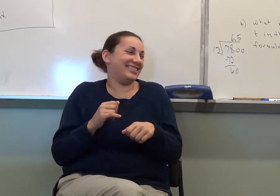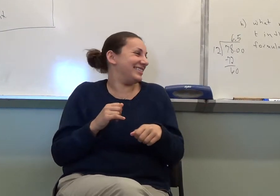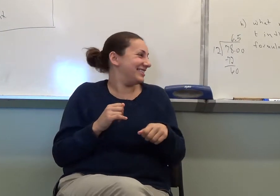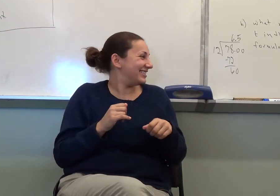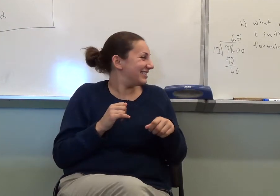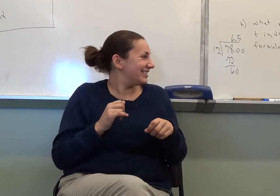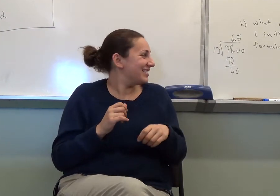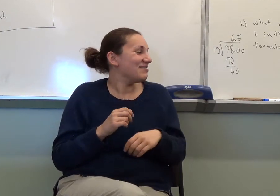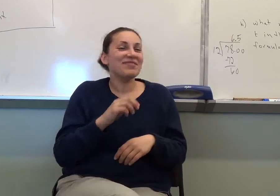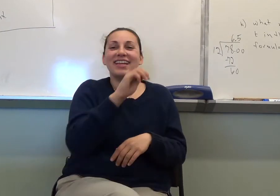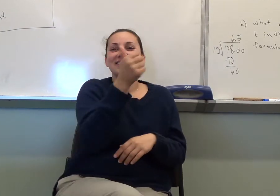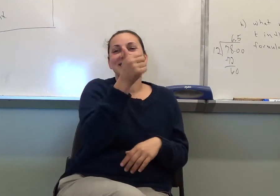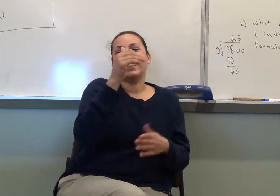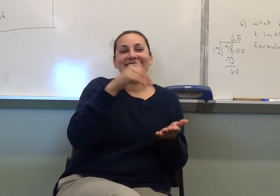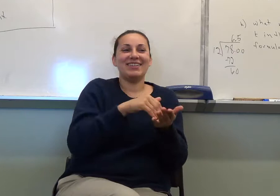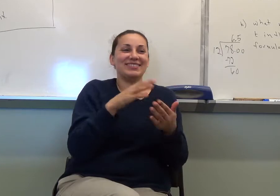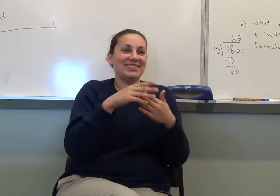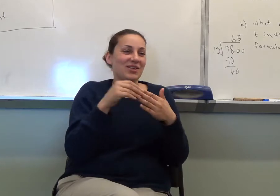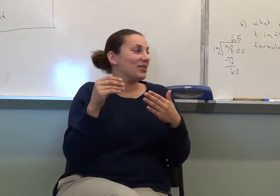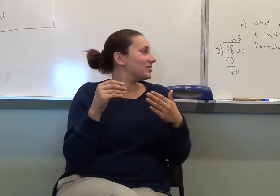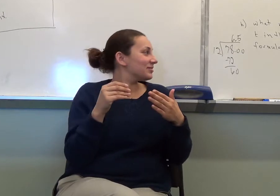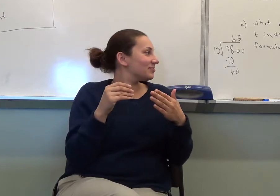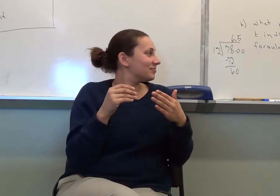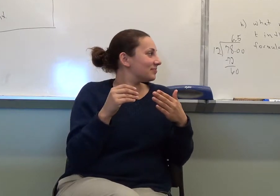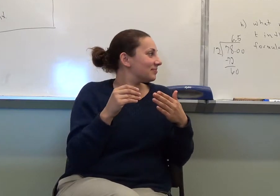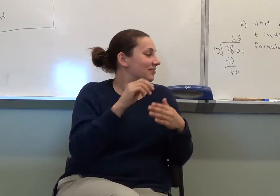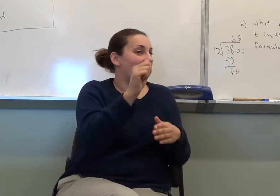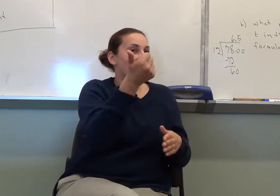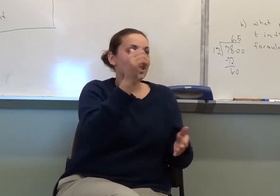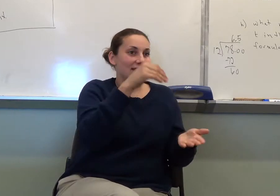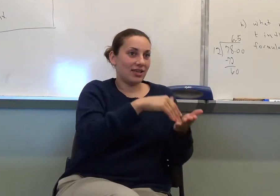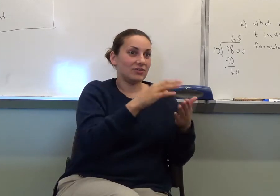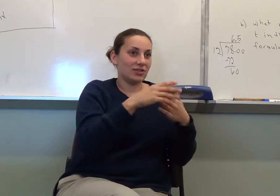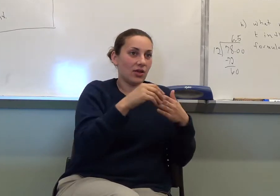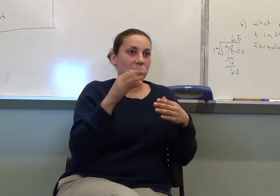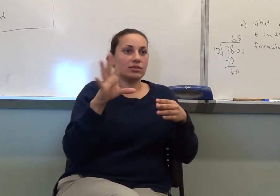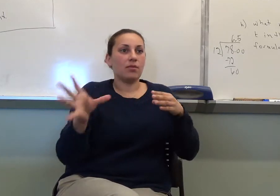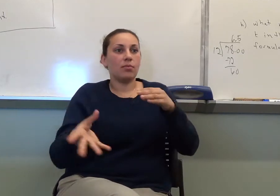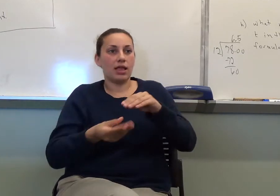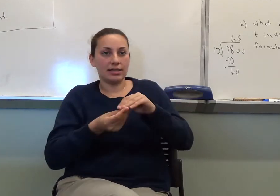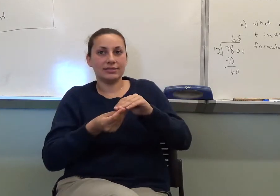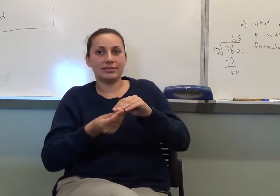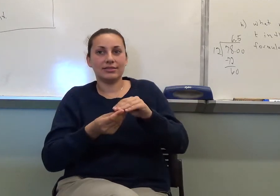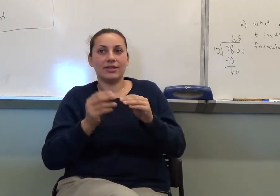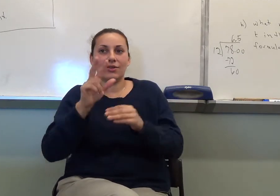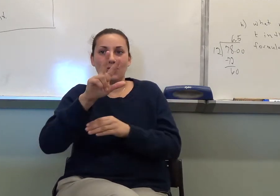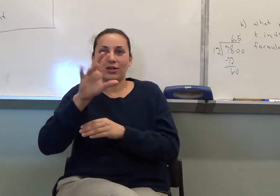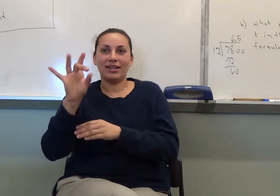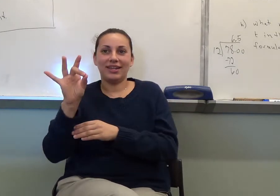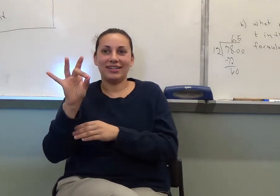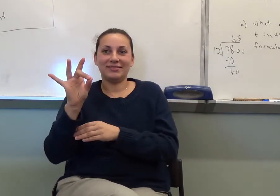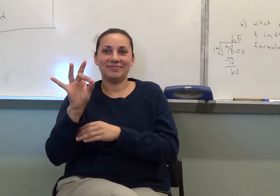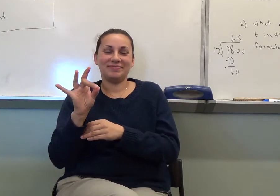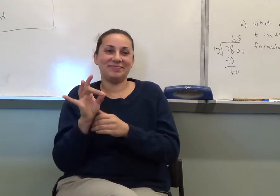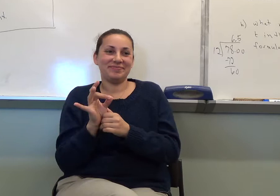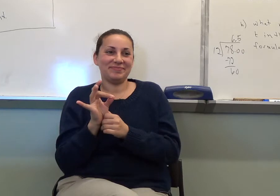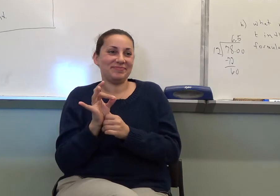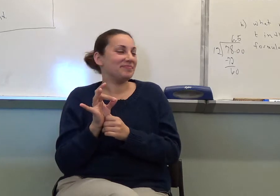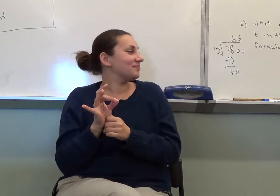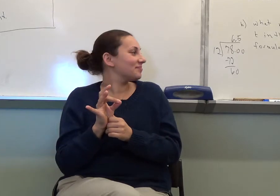the $10,000 plus the $3,850, and that